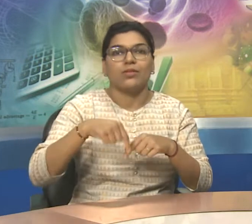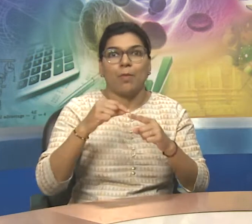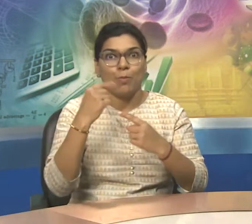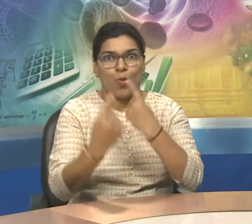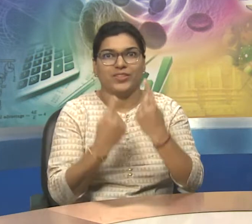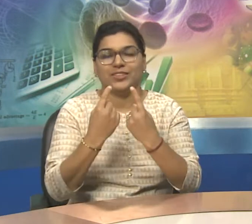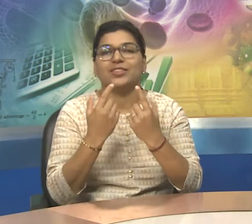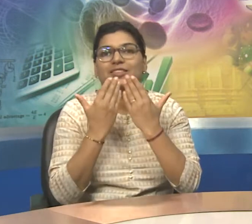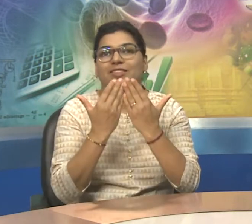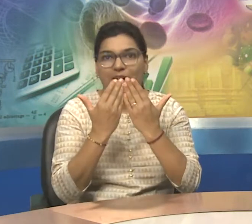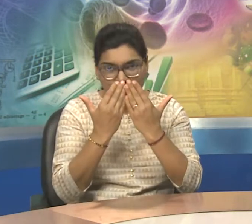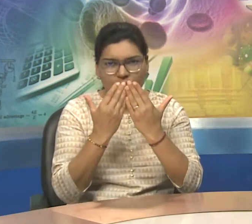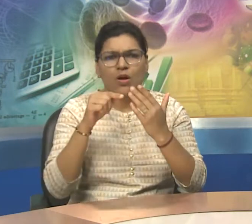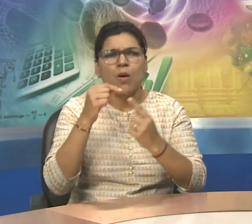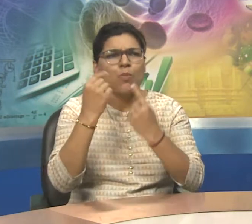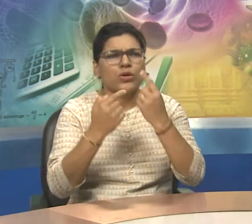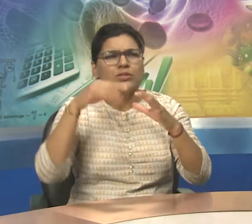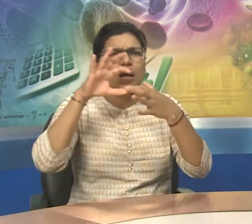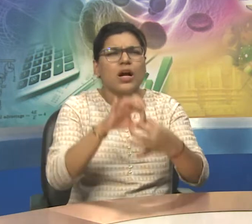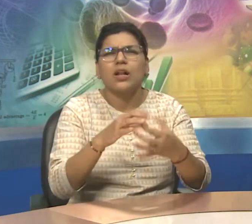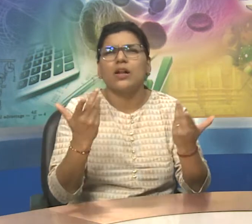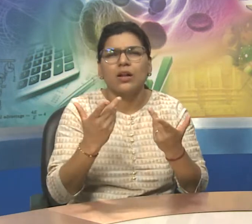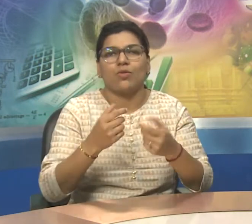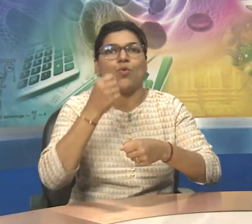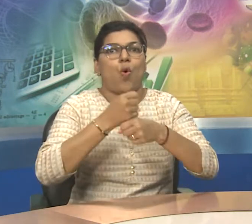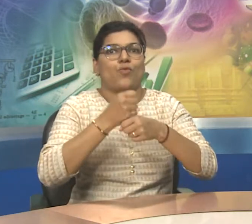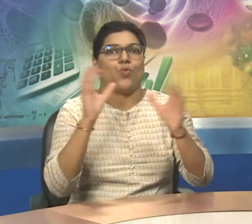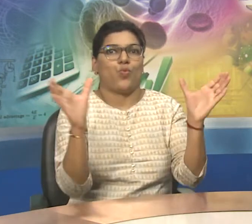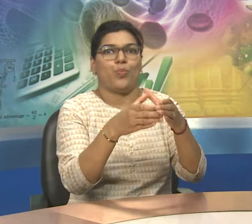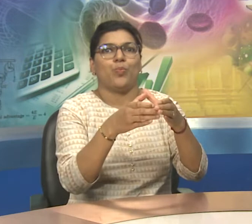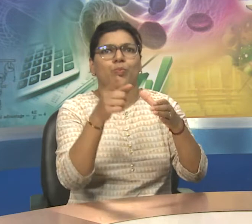is related to political science.